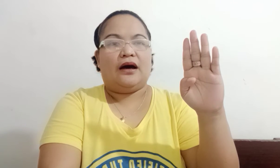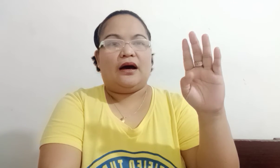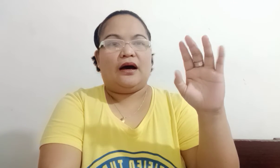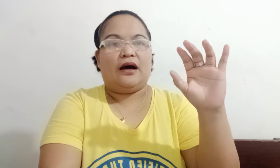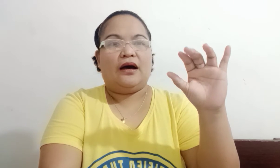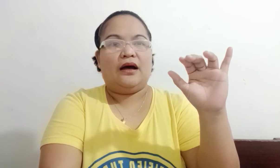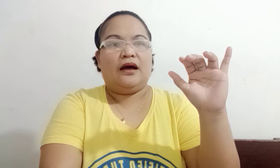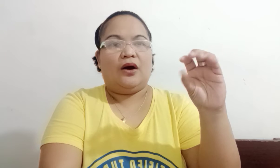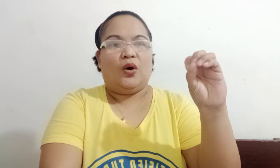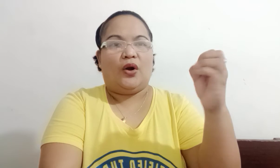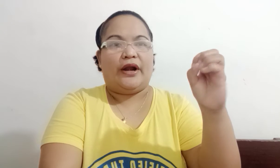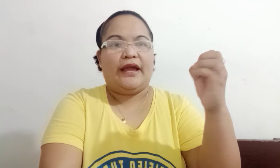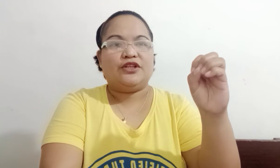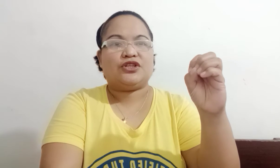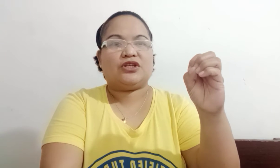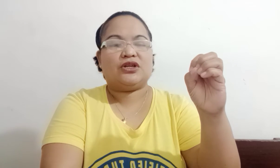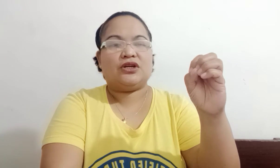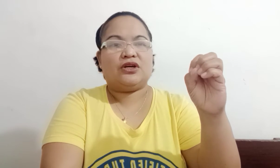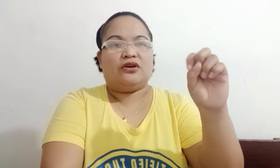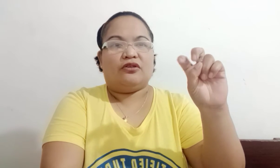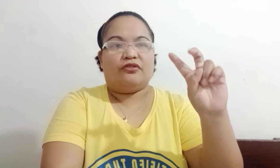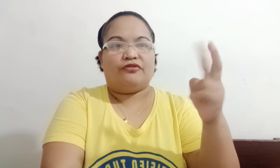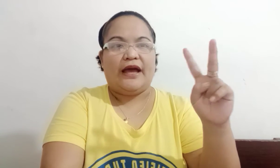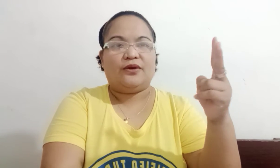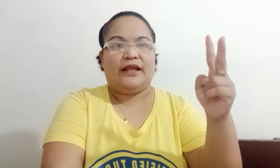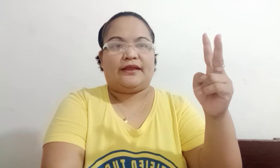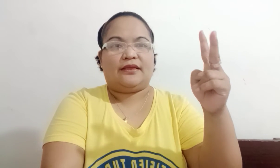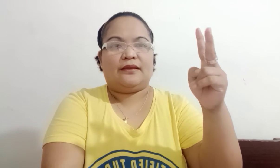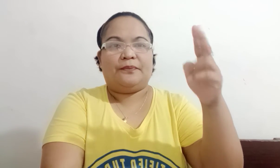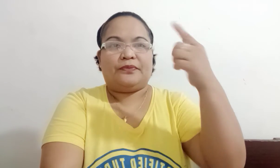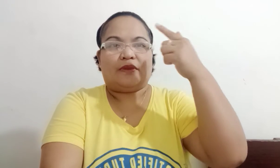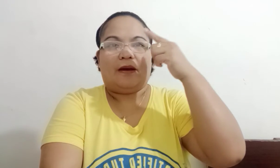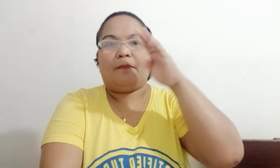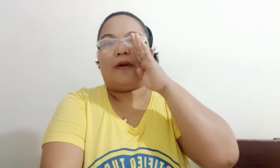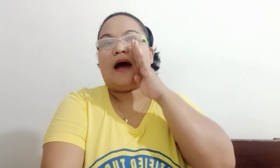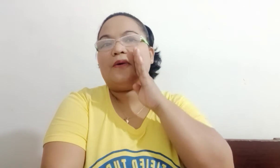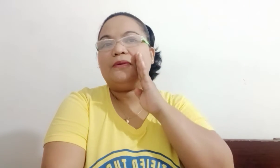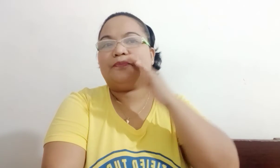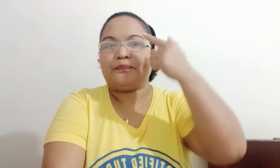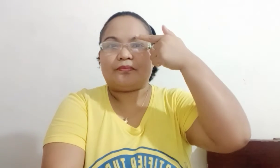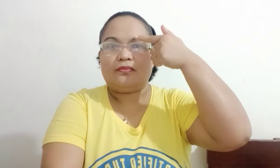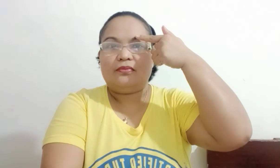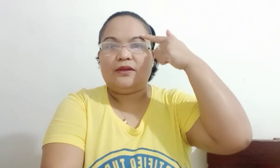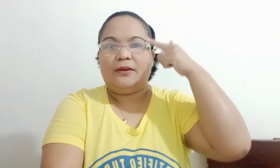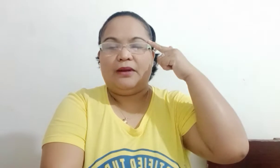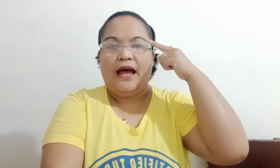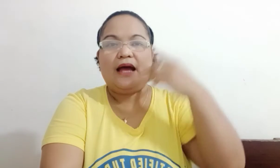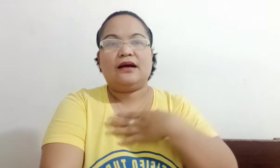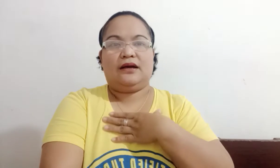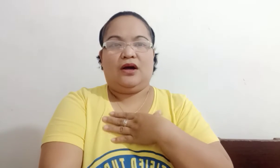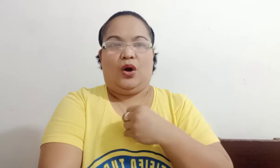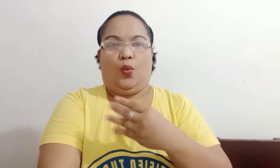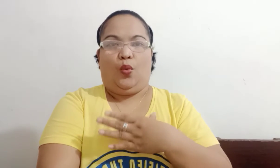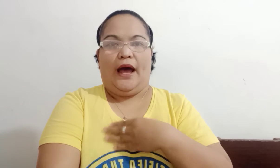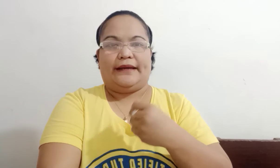orange, violet, brown, black, white,